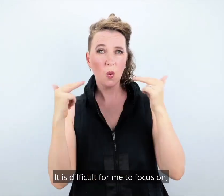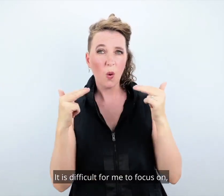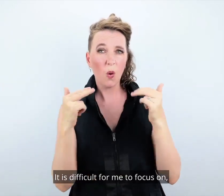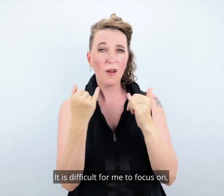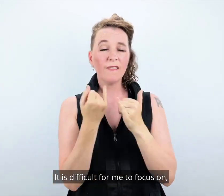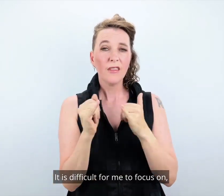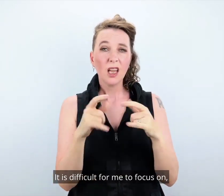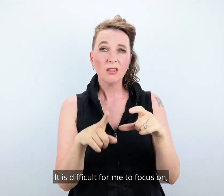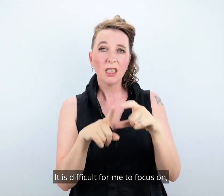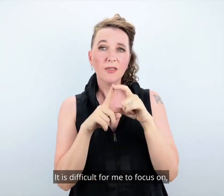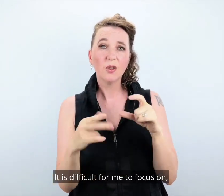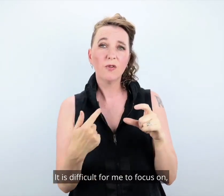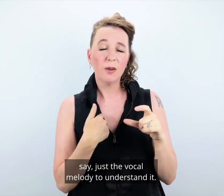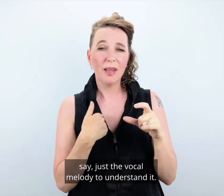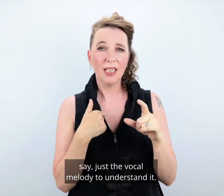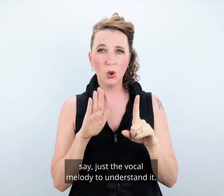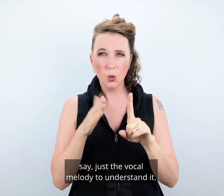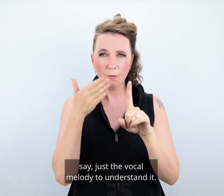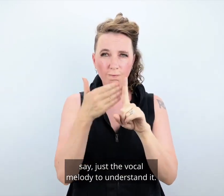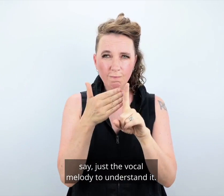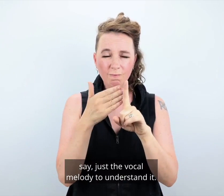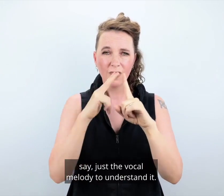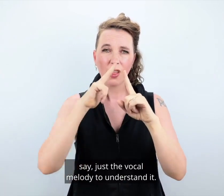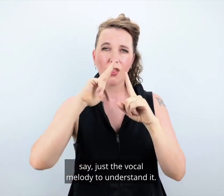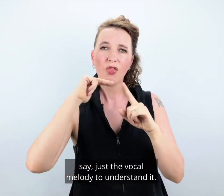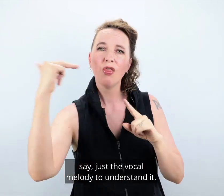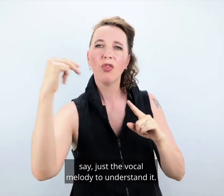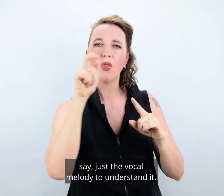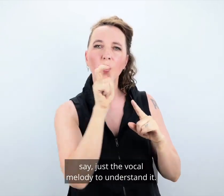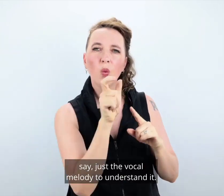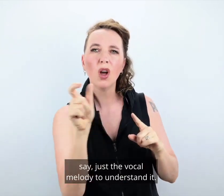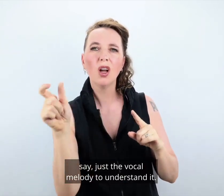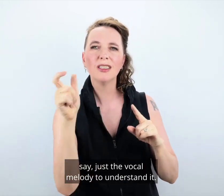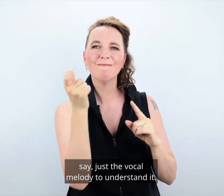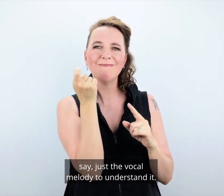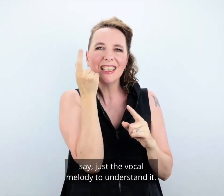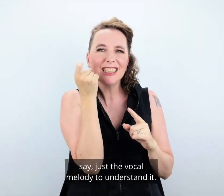for me to focus on, say, just the vocal melody to understand it.